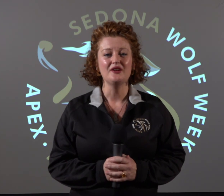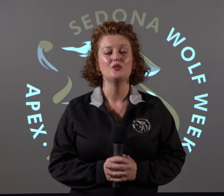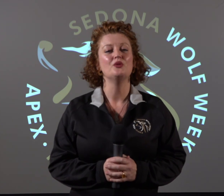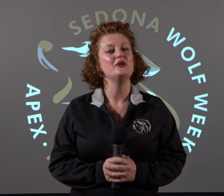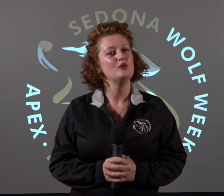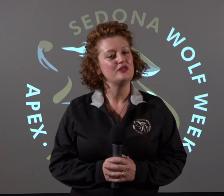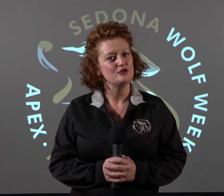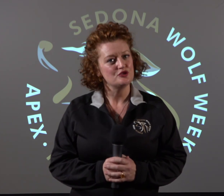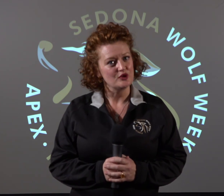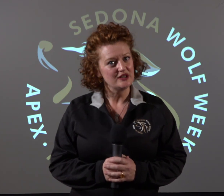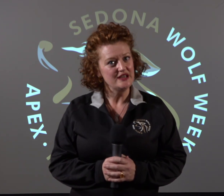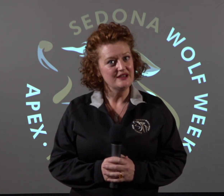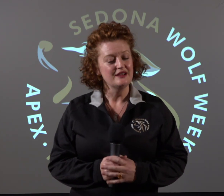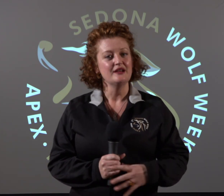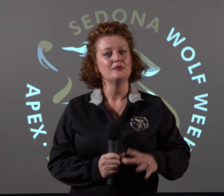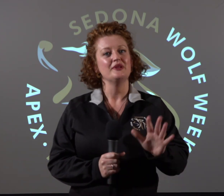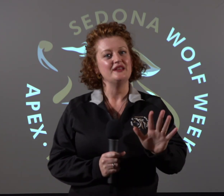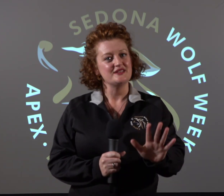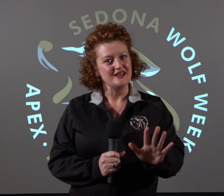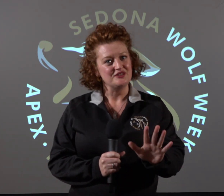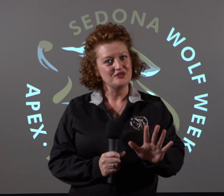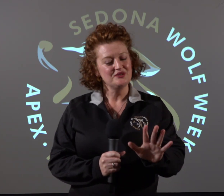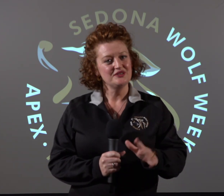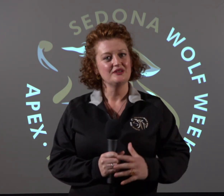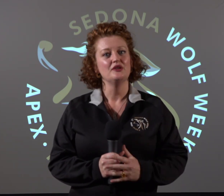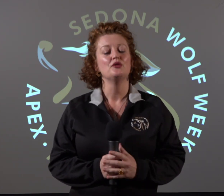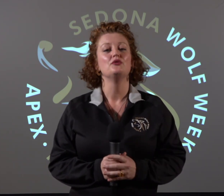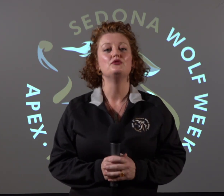Ficara, we'll be with you shortly. Please stay